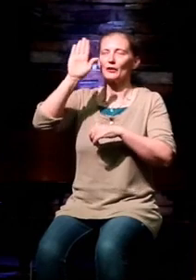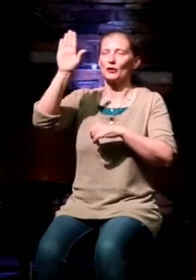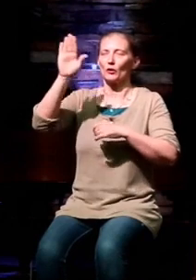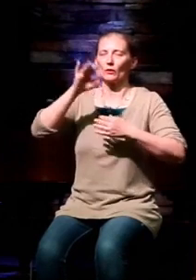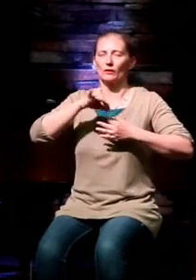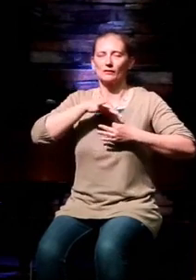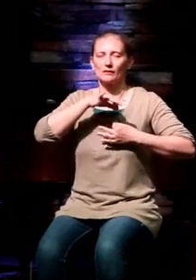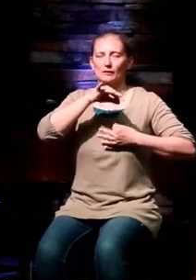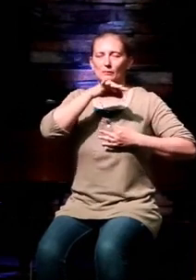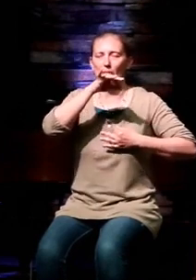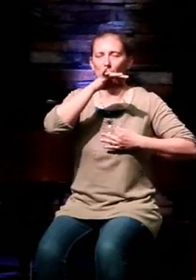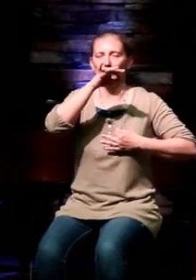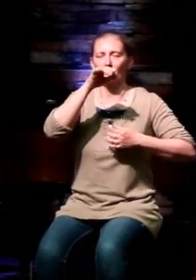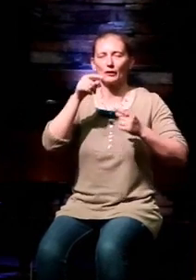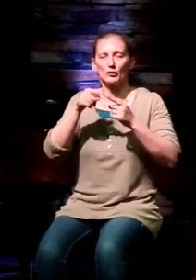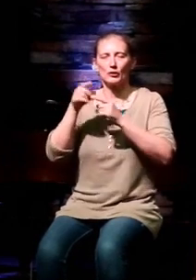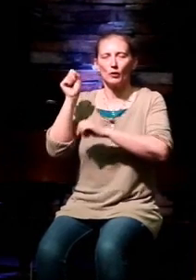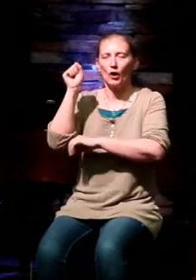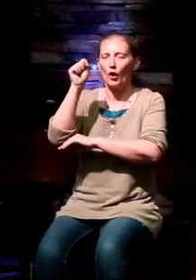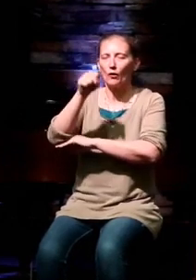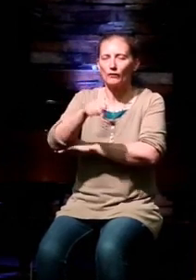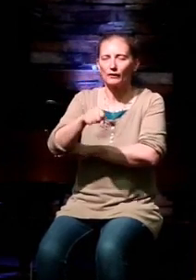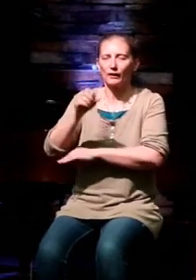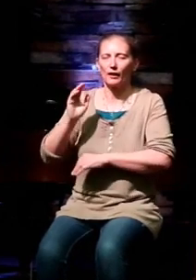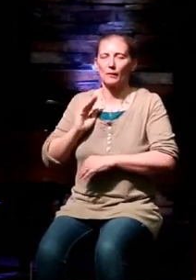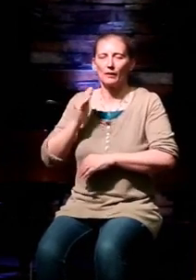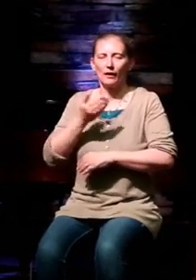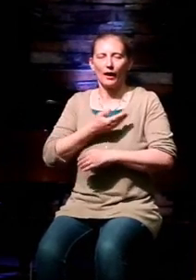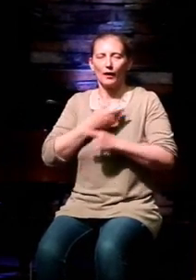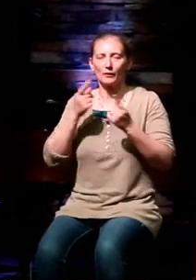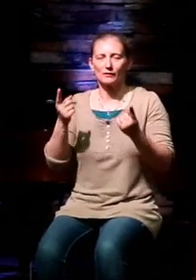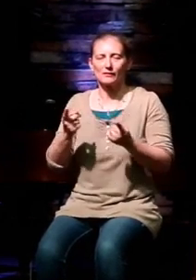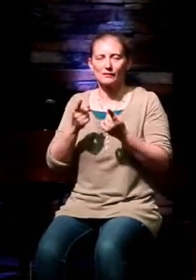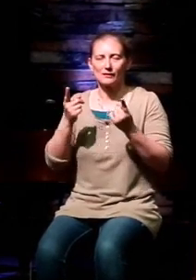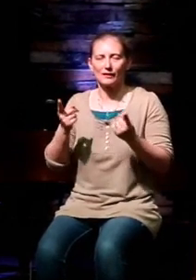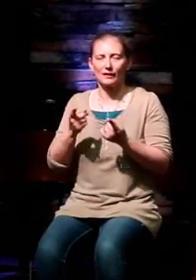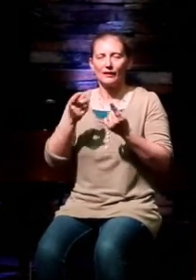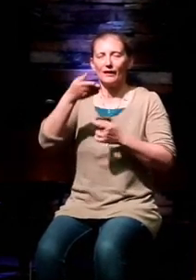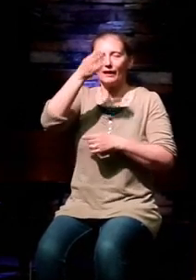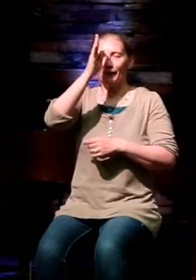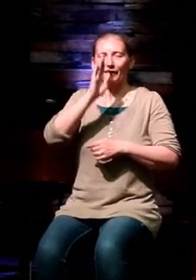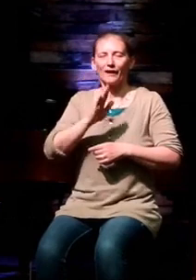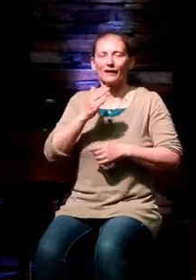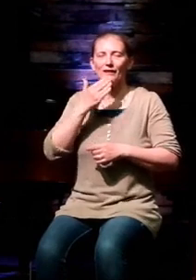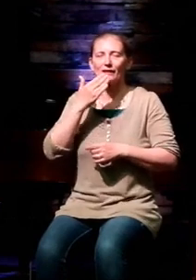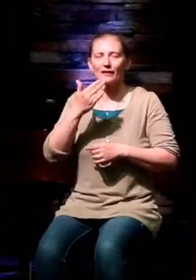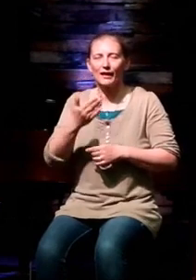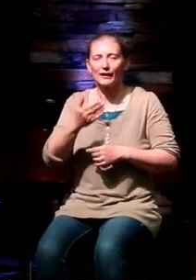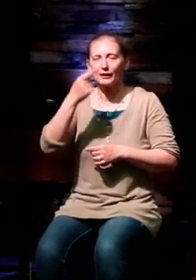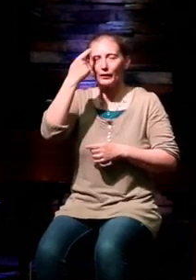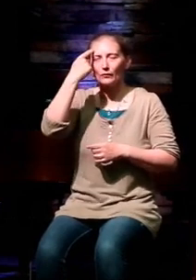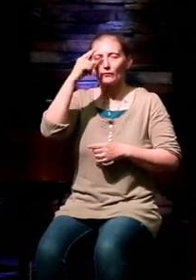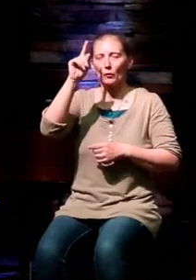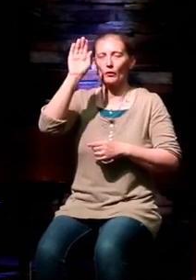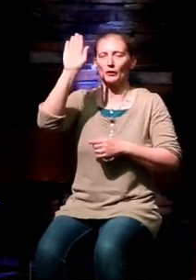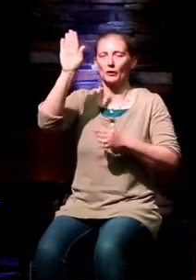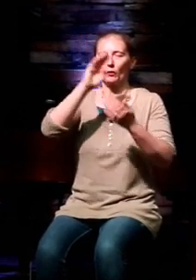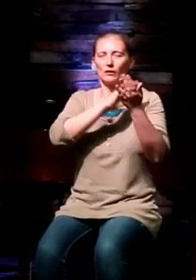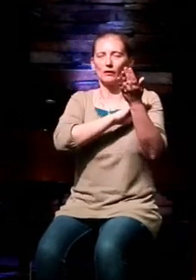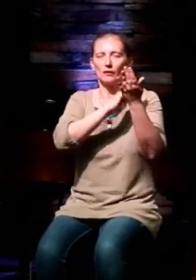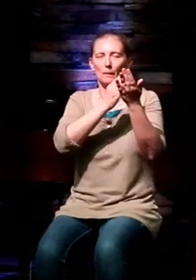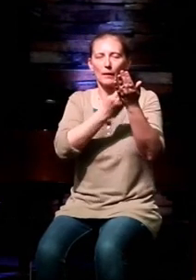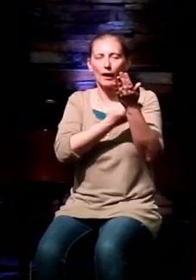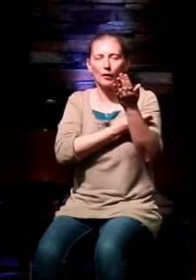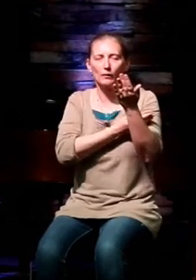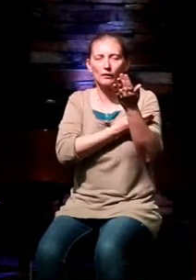to overcome this, that, or anything else. But Lord God, we thank you that by the power of the Holy Spirit, that when we are weak, your